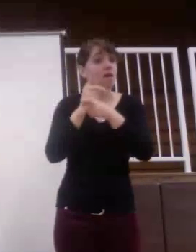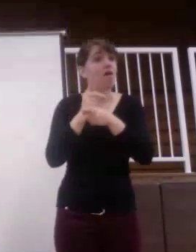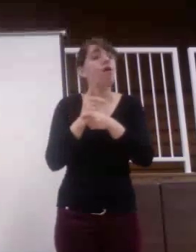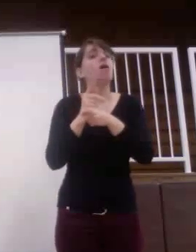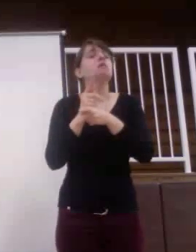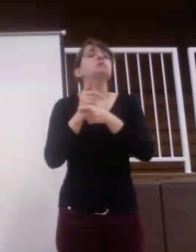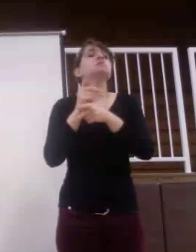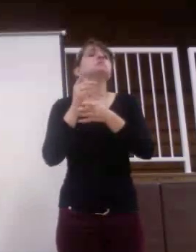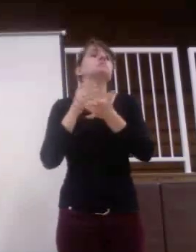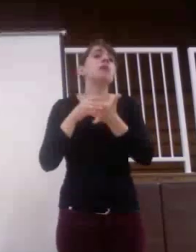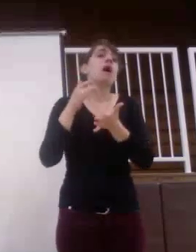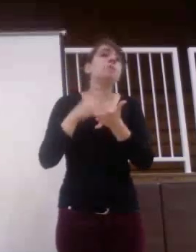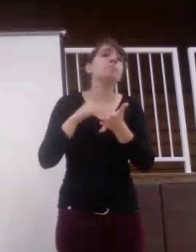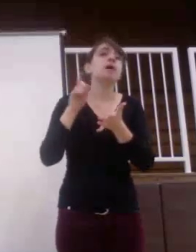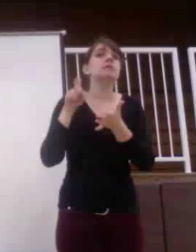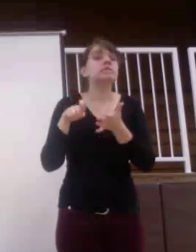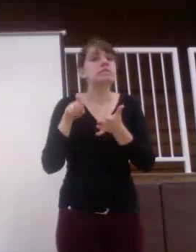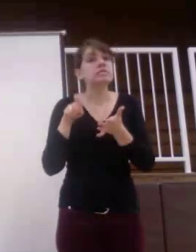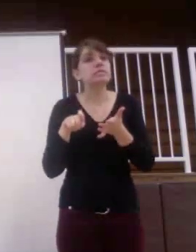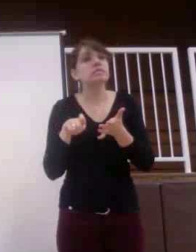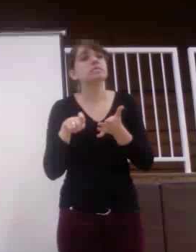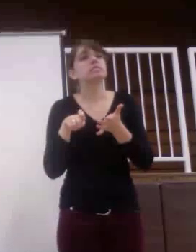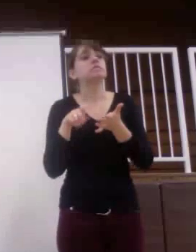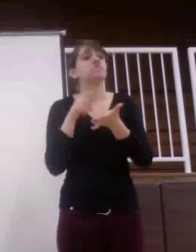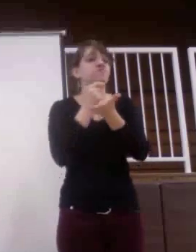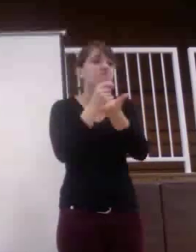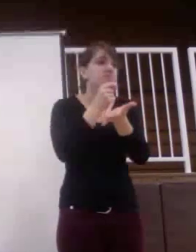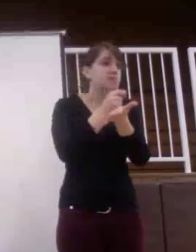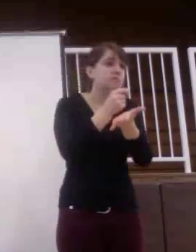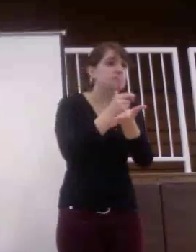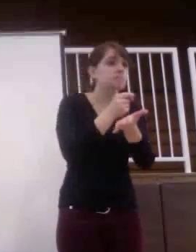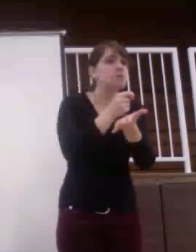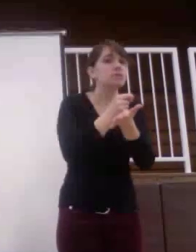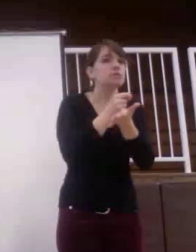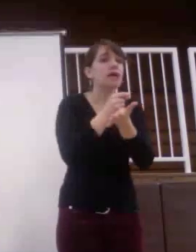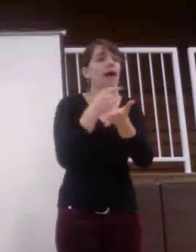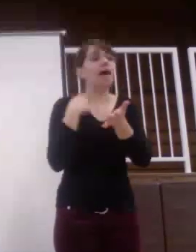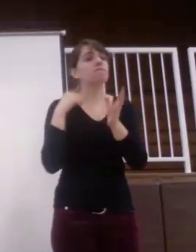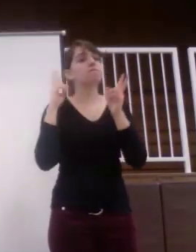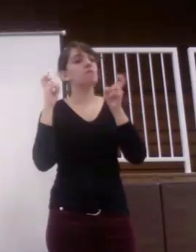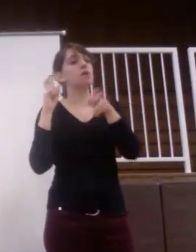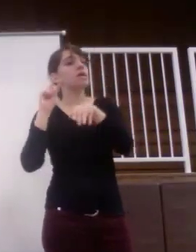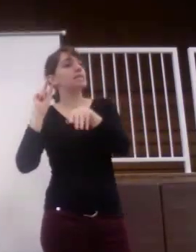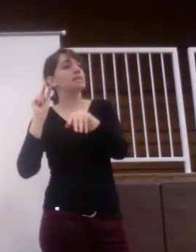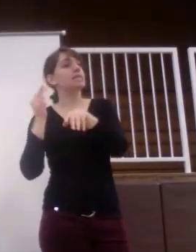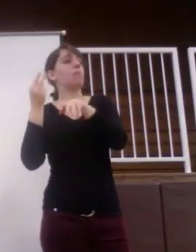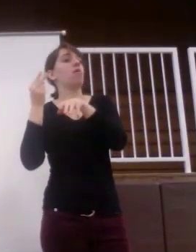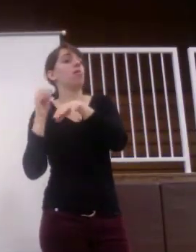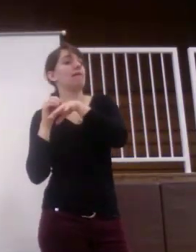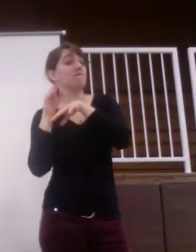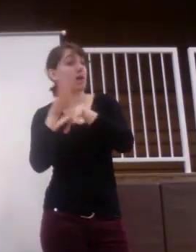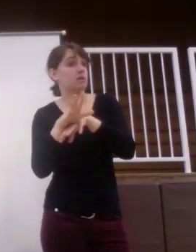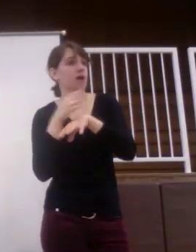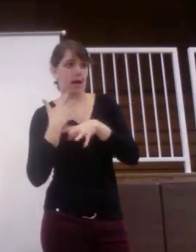treatments that invoke the principle of double effect that you should know about.